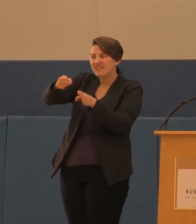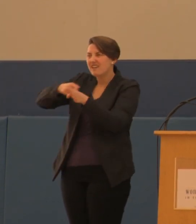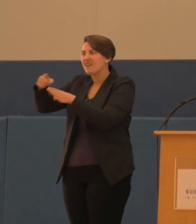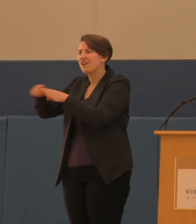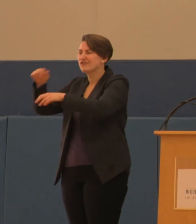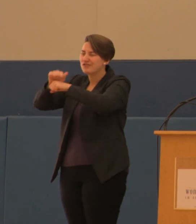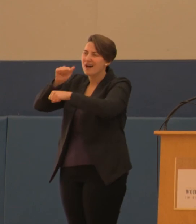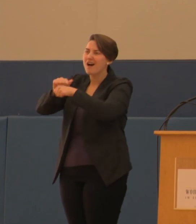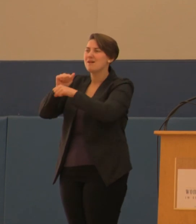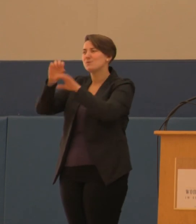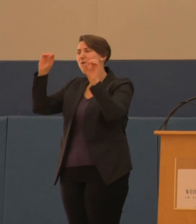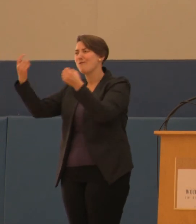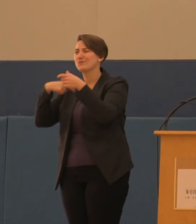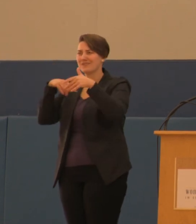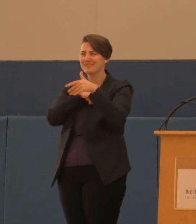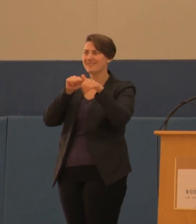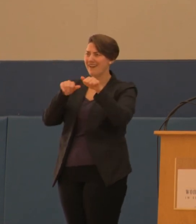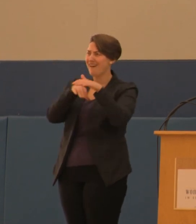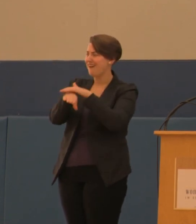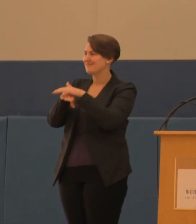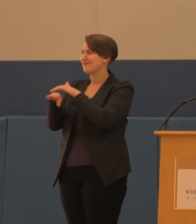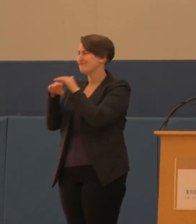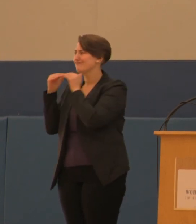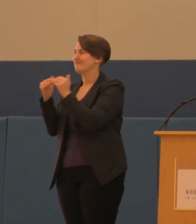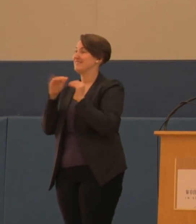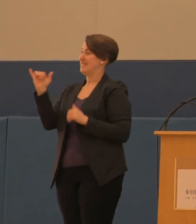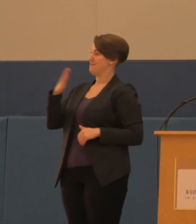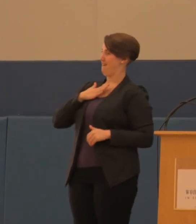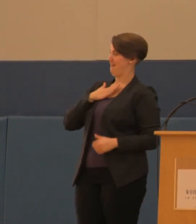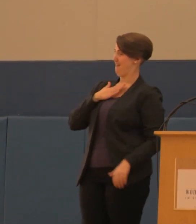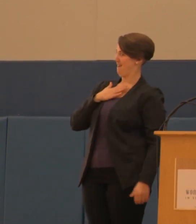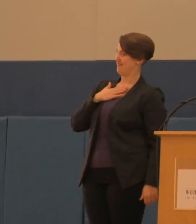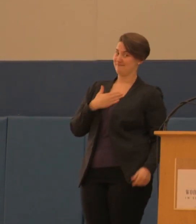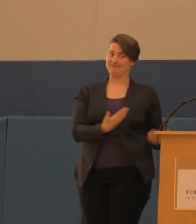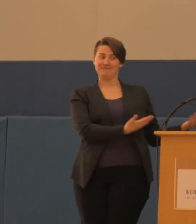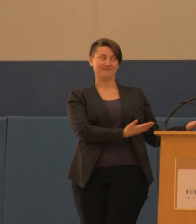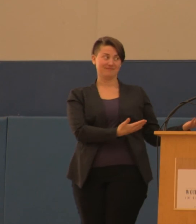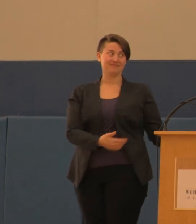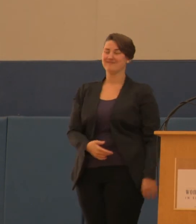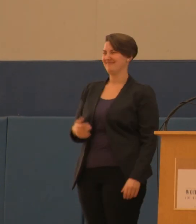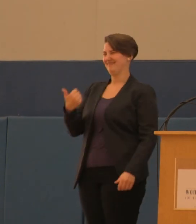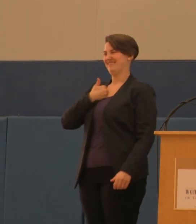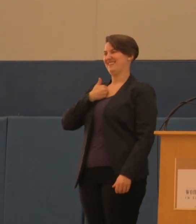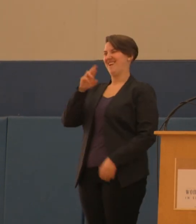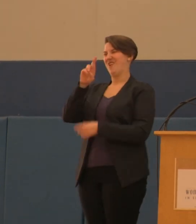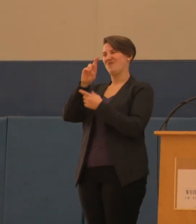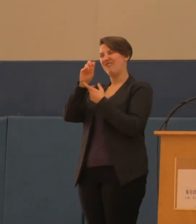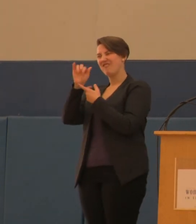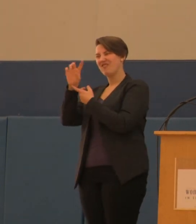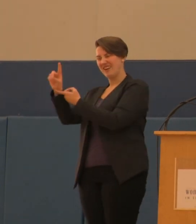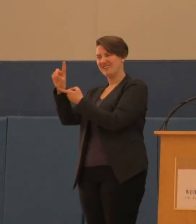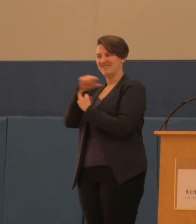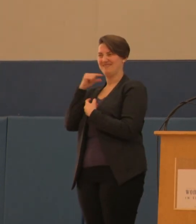careers, and offices, like the one I hold. As a reverend, my title,